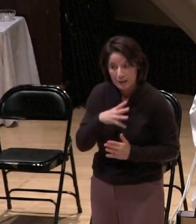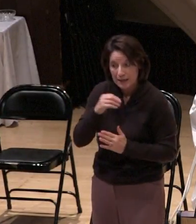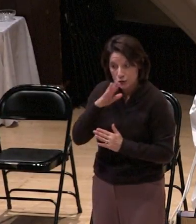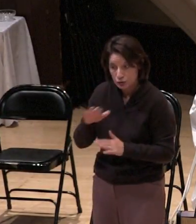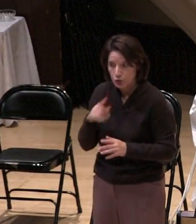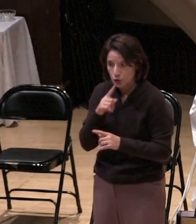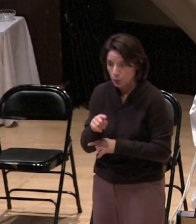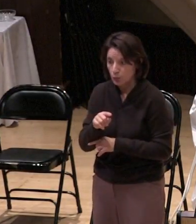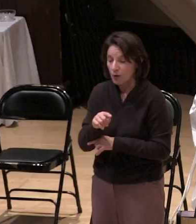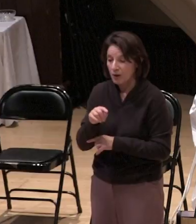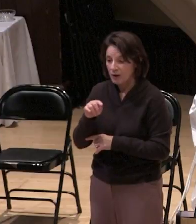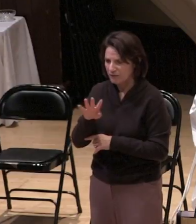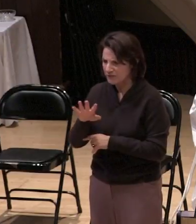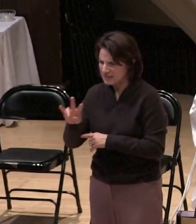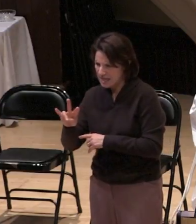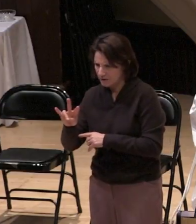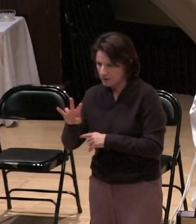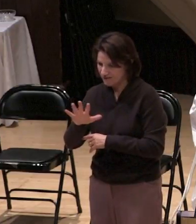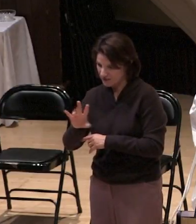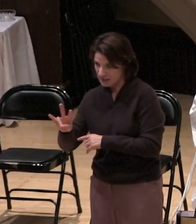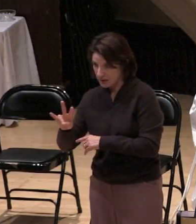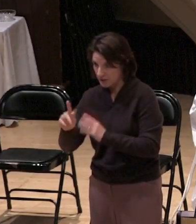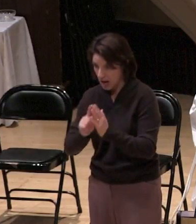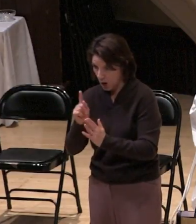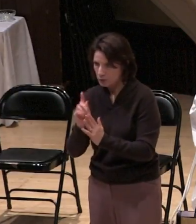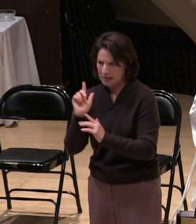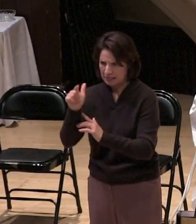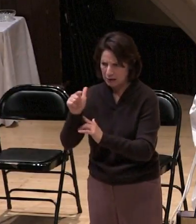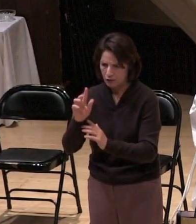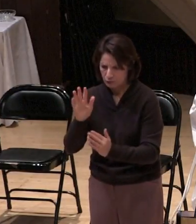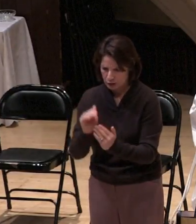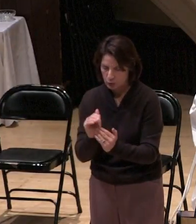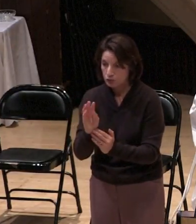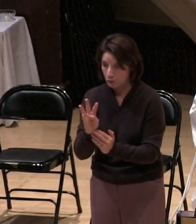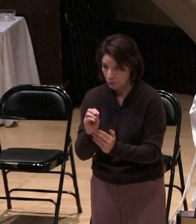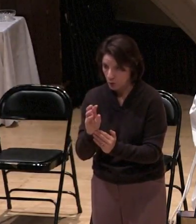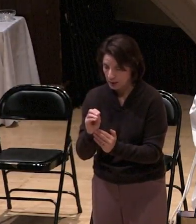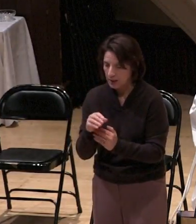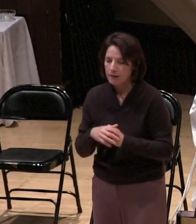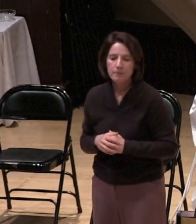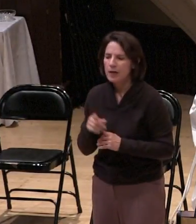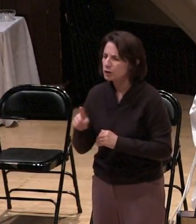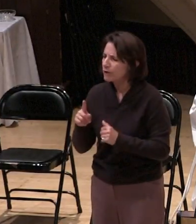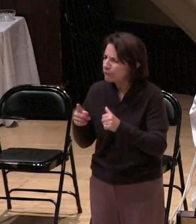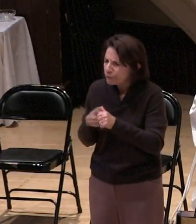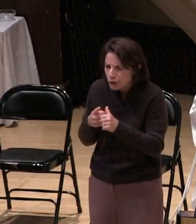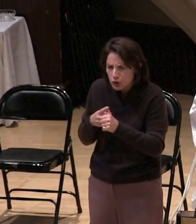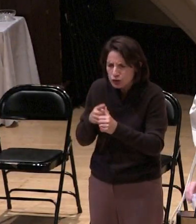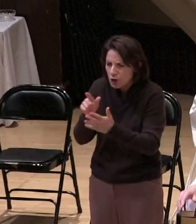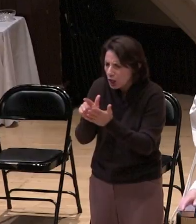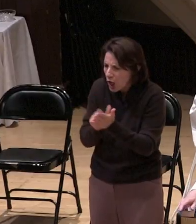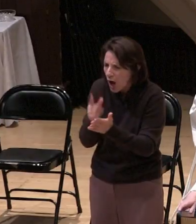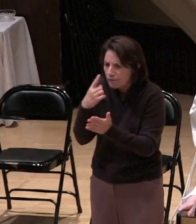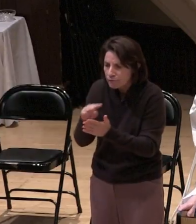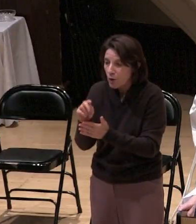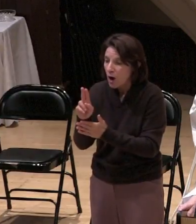40. She wrote the first legislation against child labor and the first legislation for unemployment